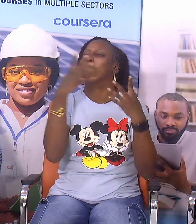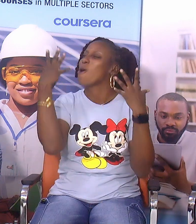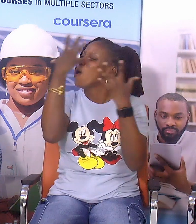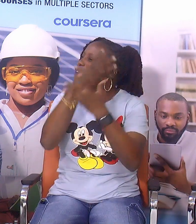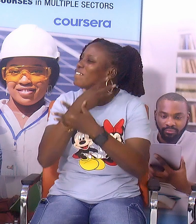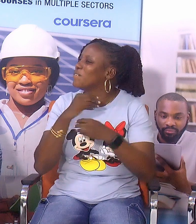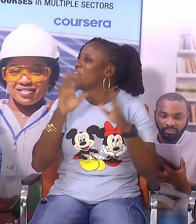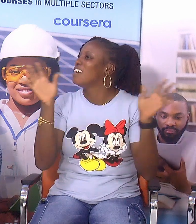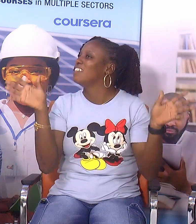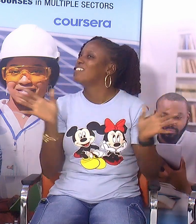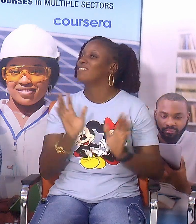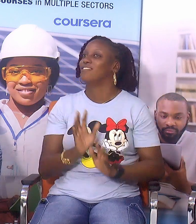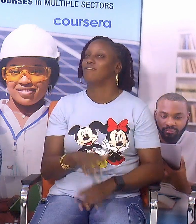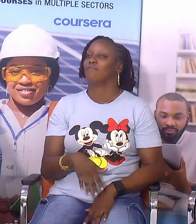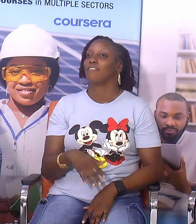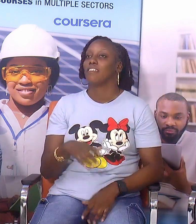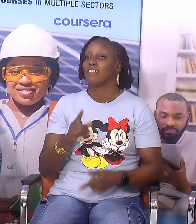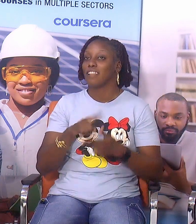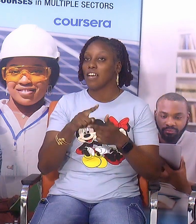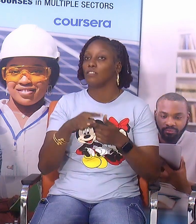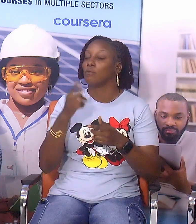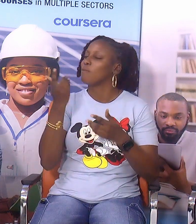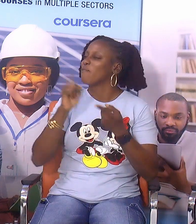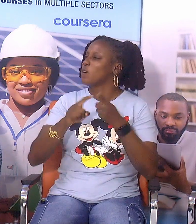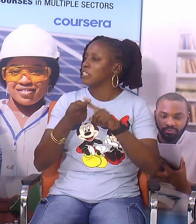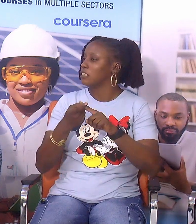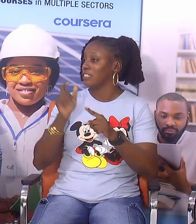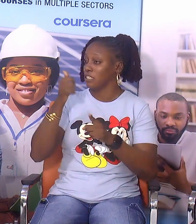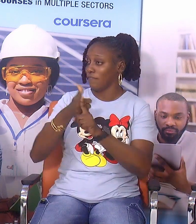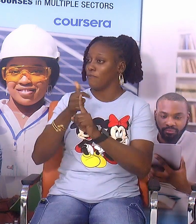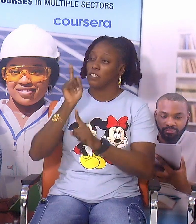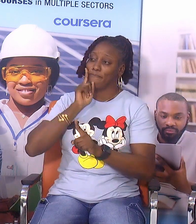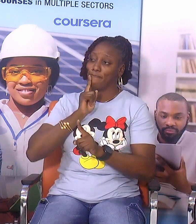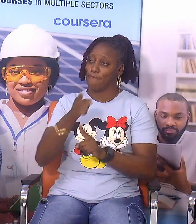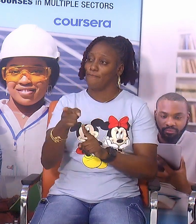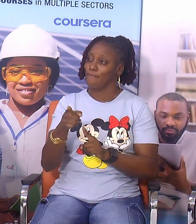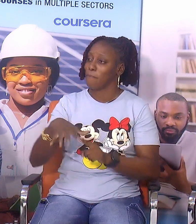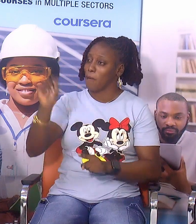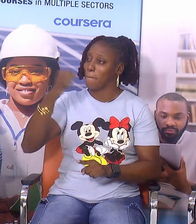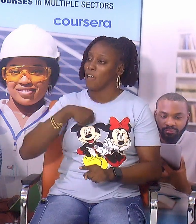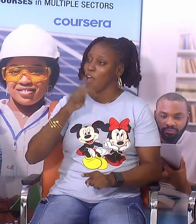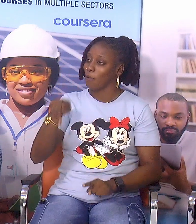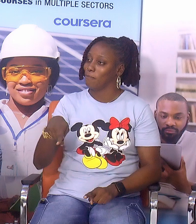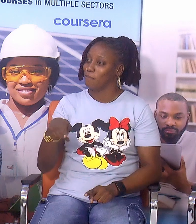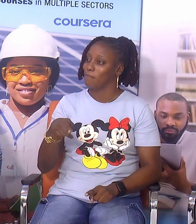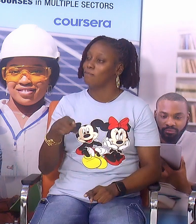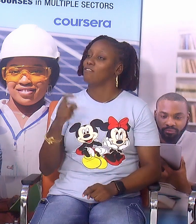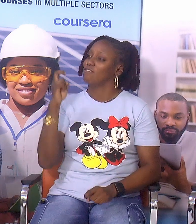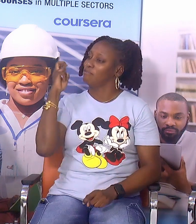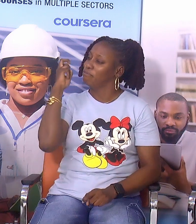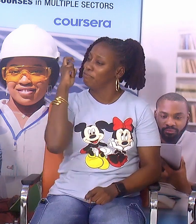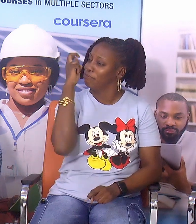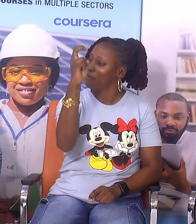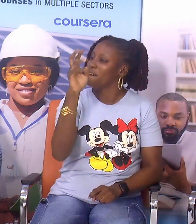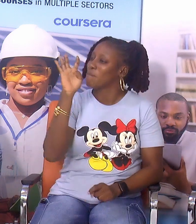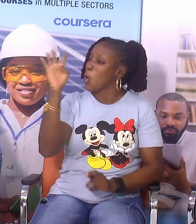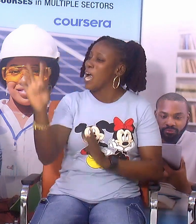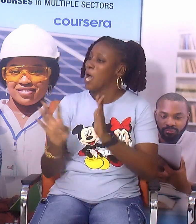And I was always outside because outside was so beautiful. And then I had another deaf friend there